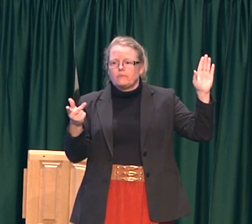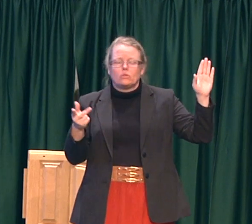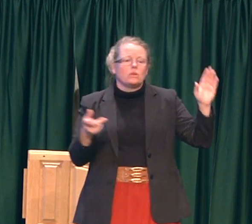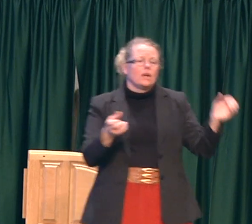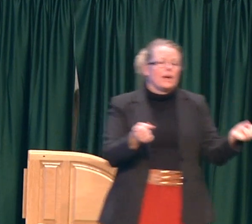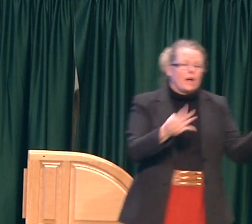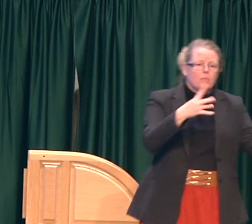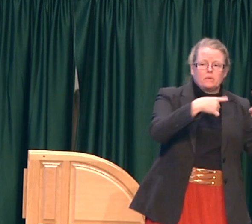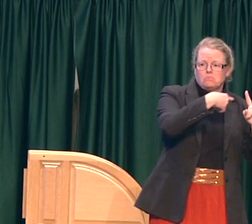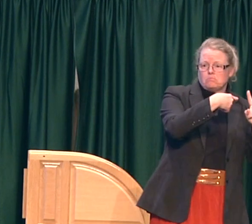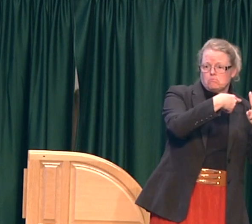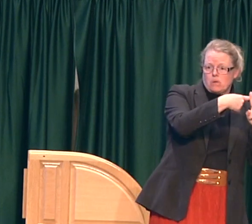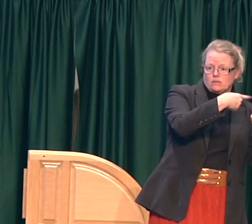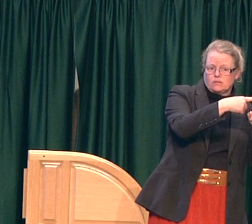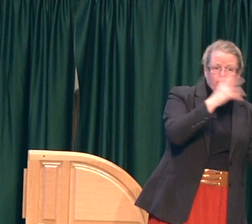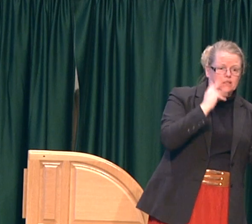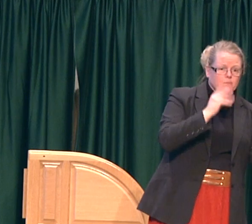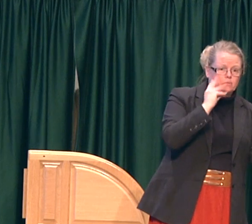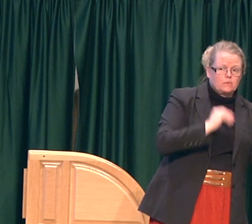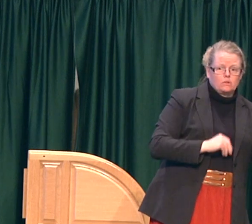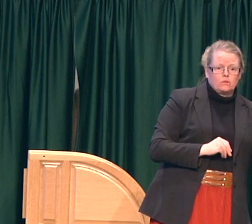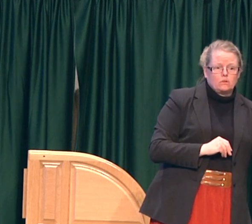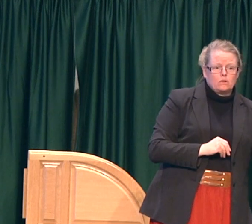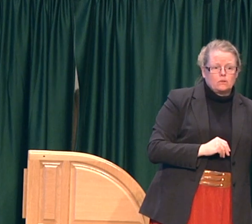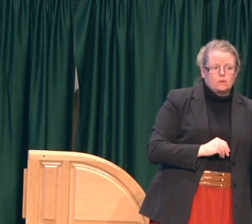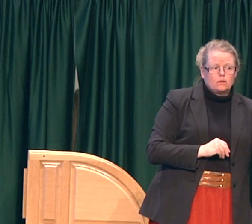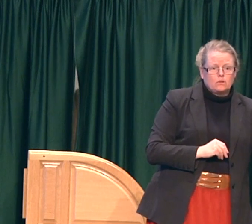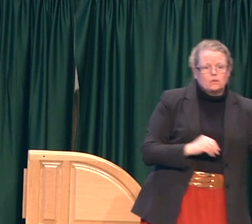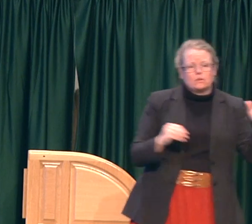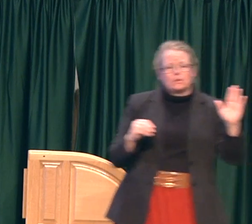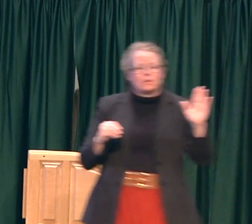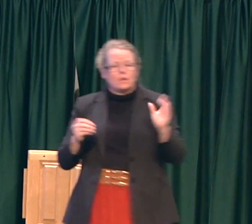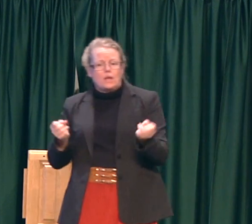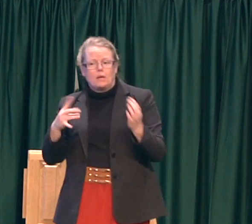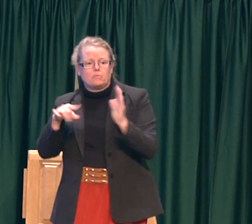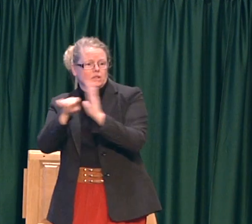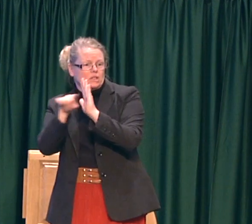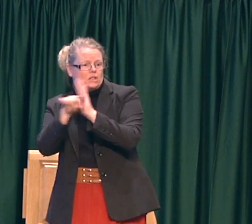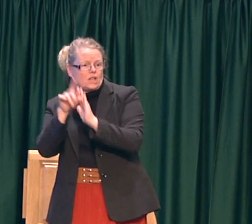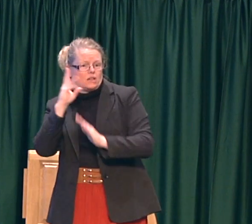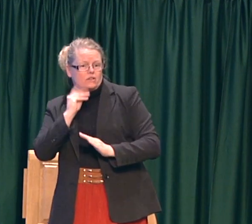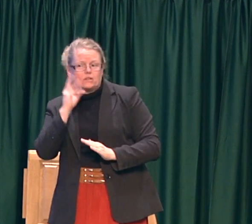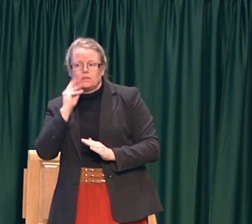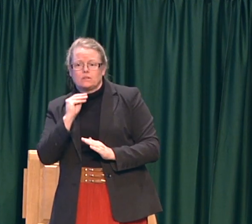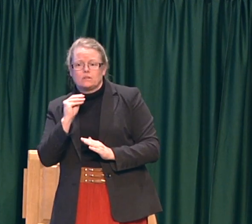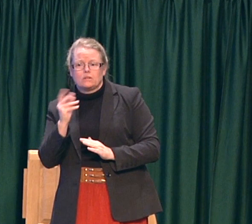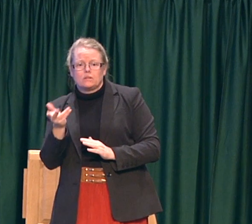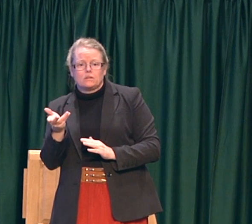Okay, a few of you. How many have had positive experiences? How many have had negative